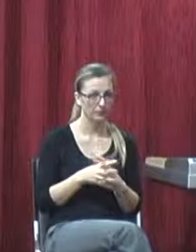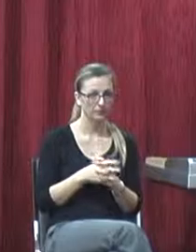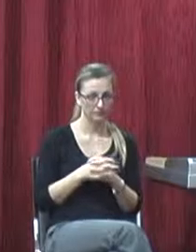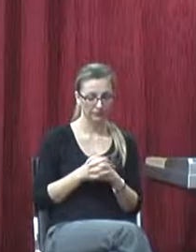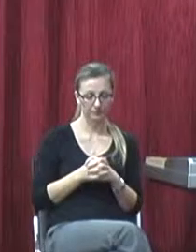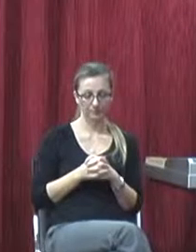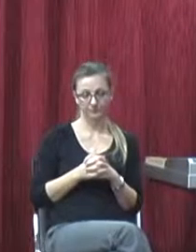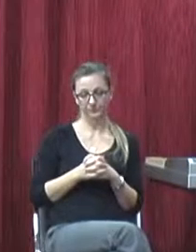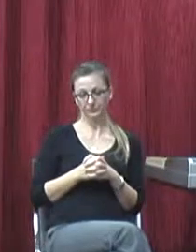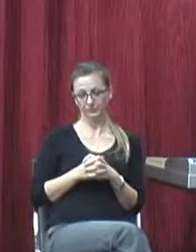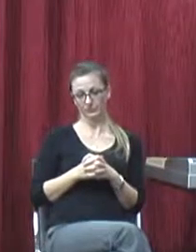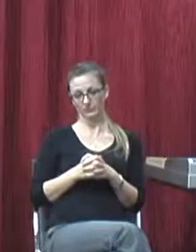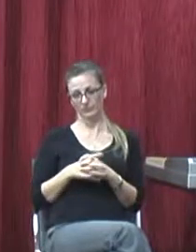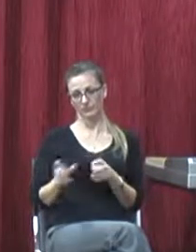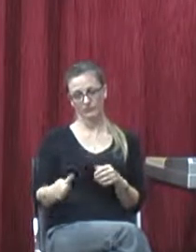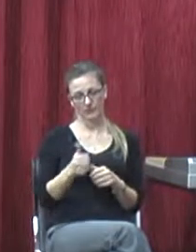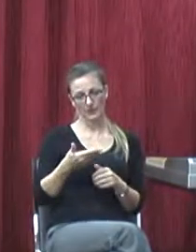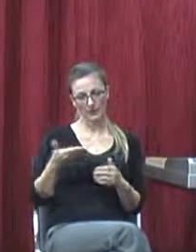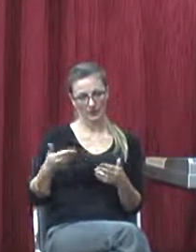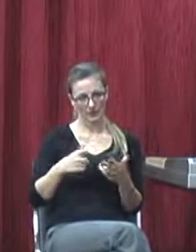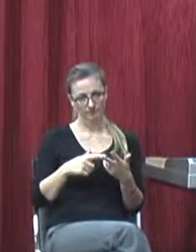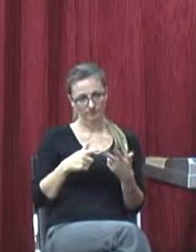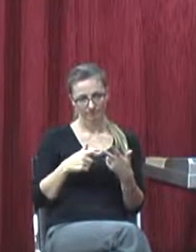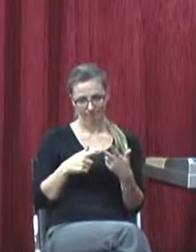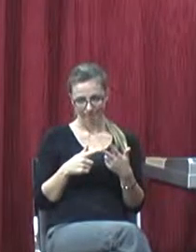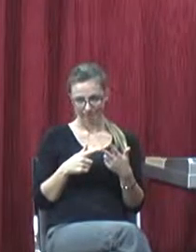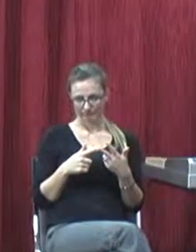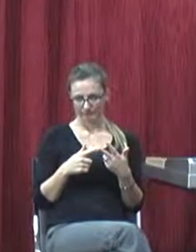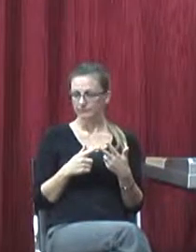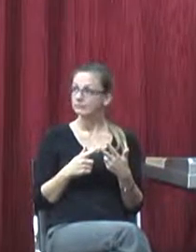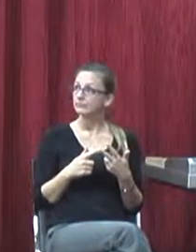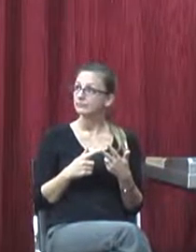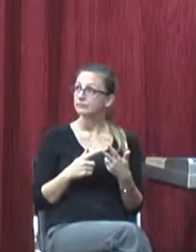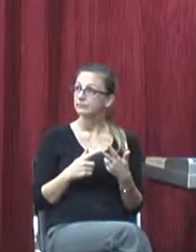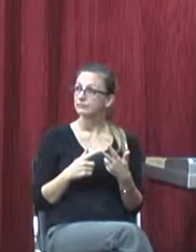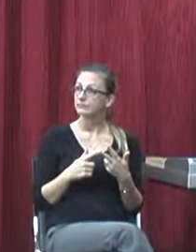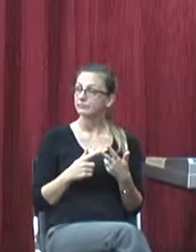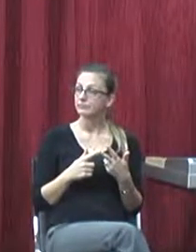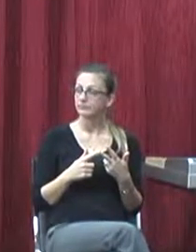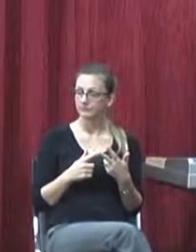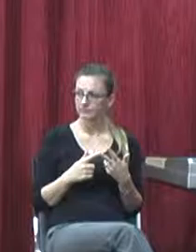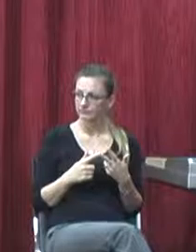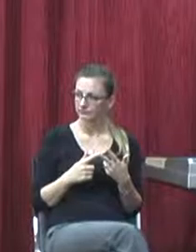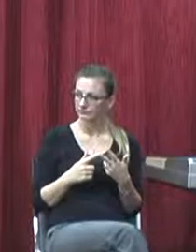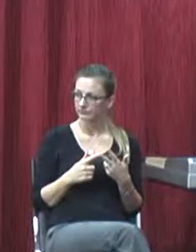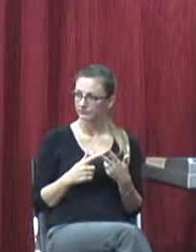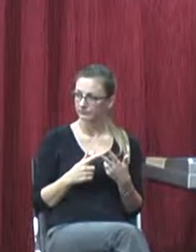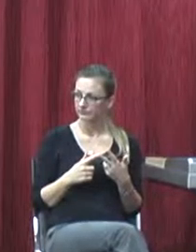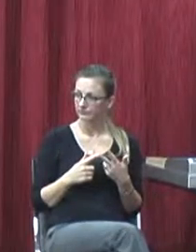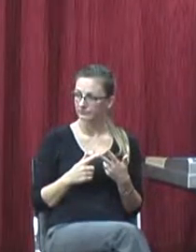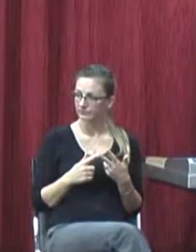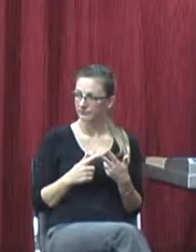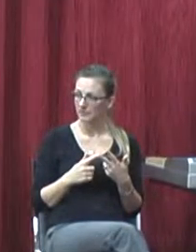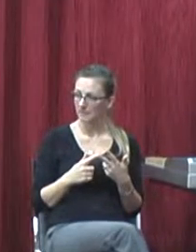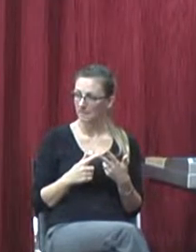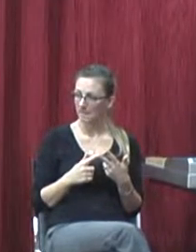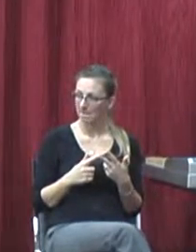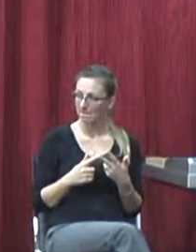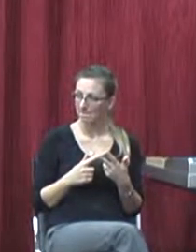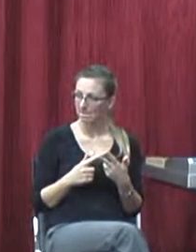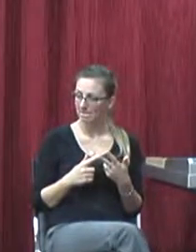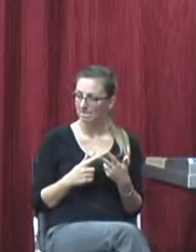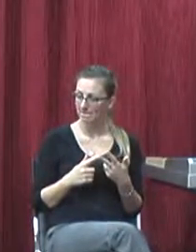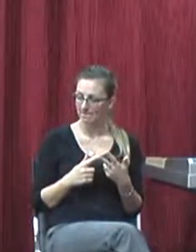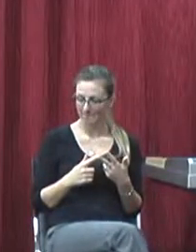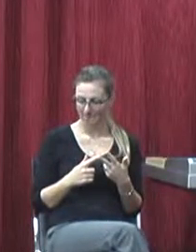that. Another thing that has come across my mind from the leadership conference I went to, and